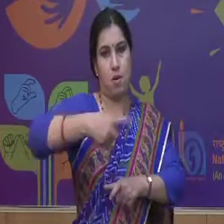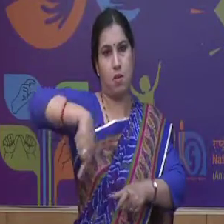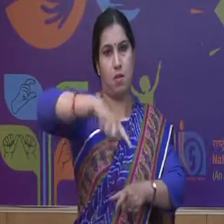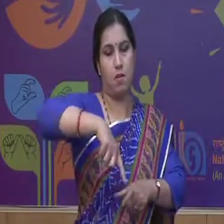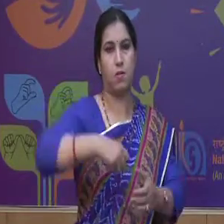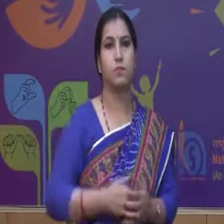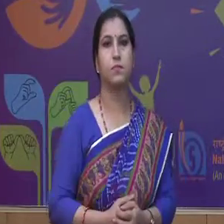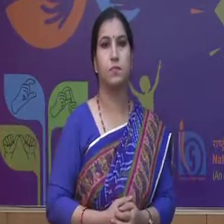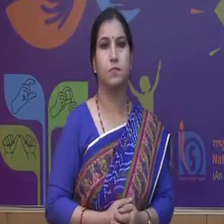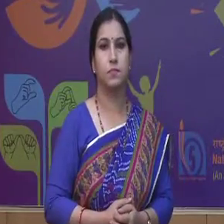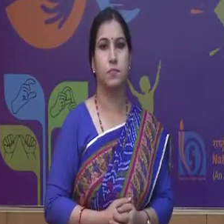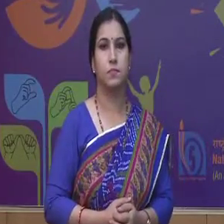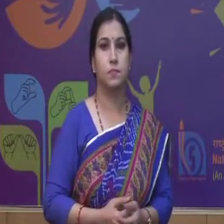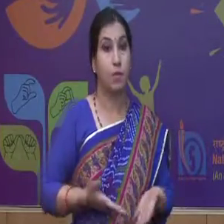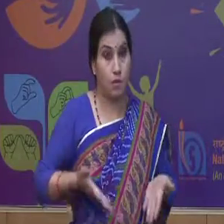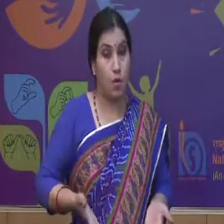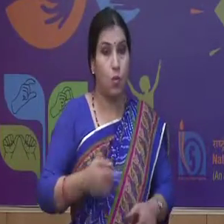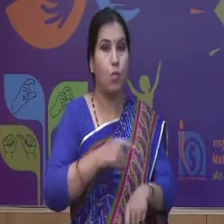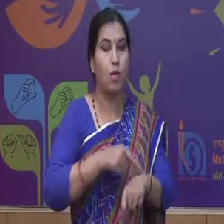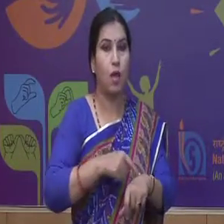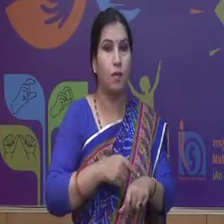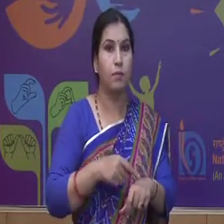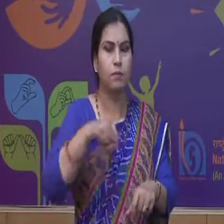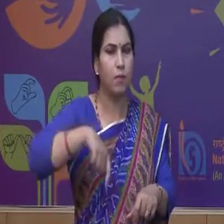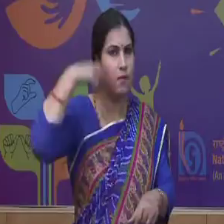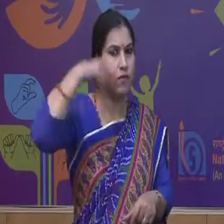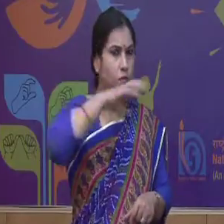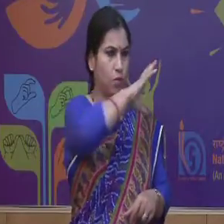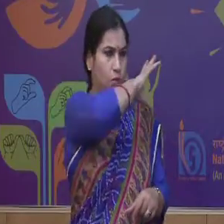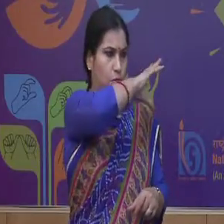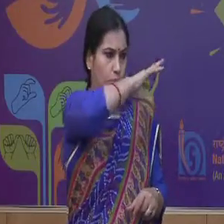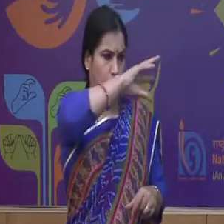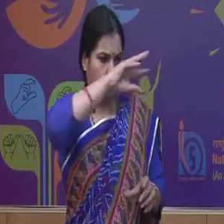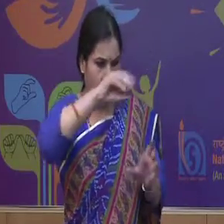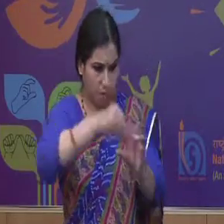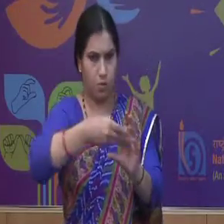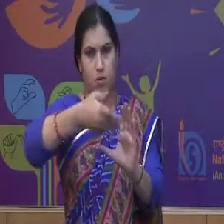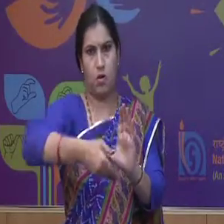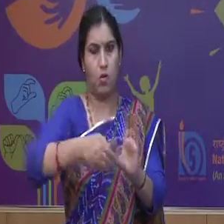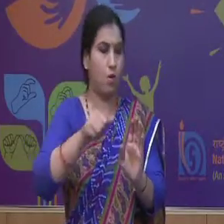Now it is time to summarize what we have learned in this session so far.